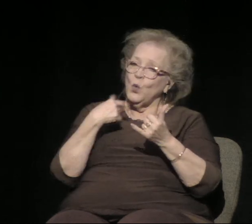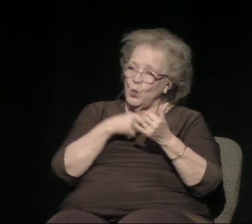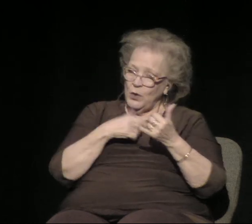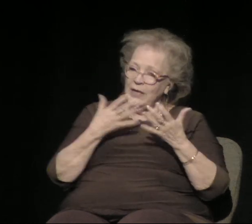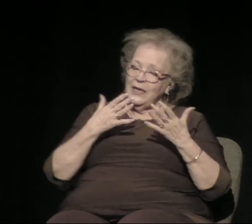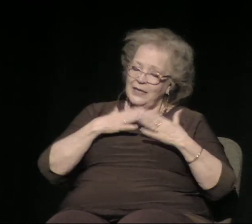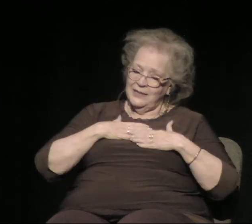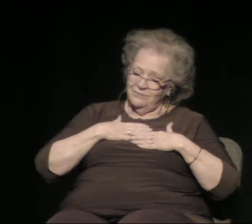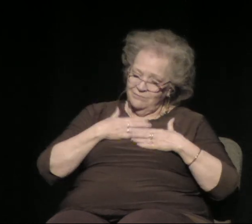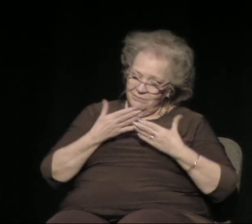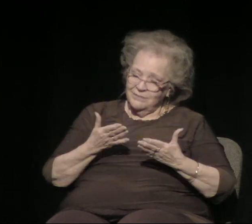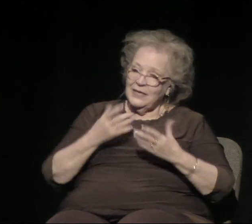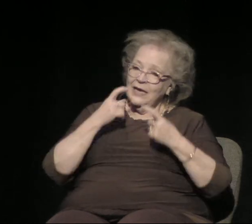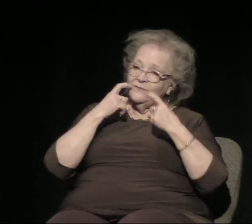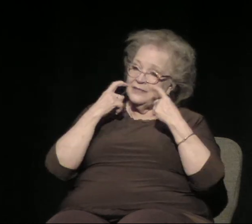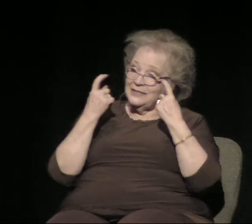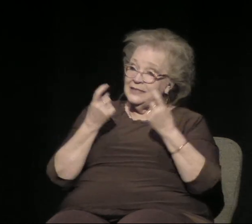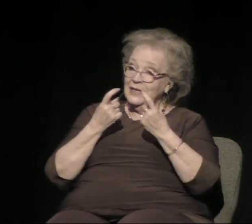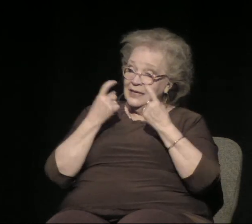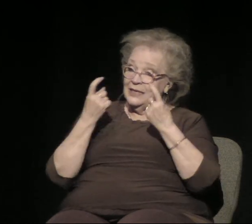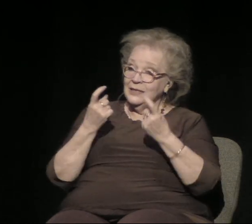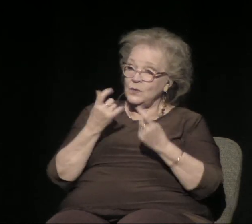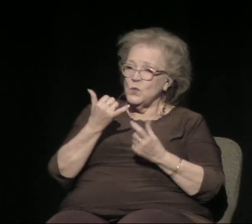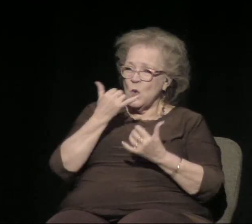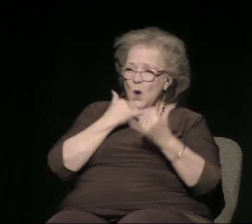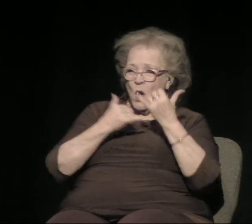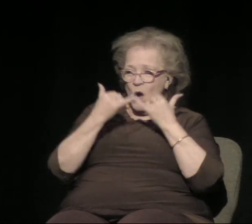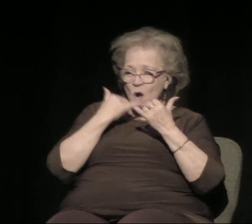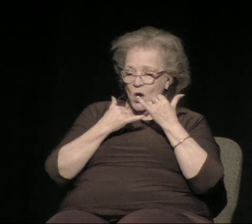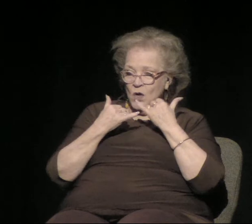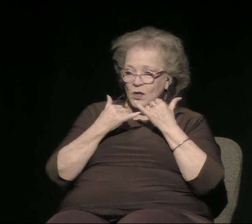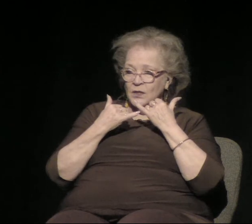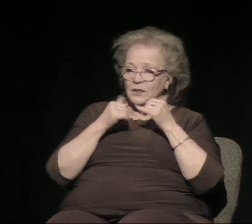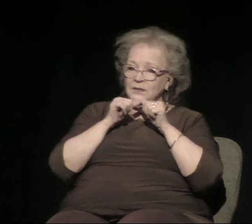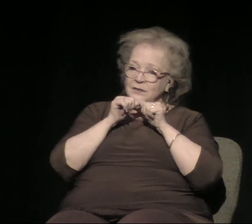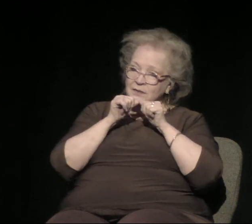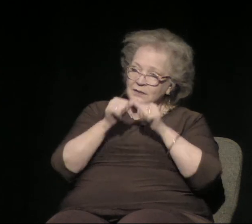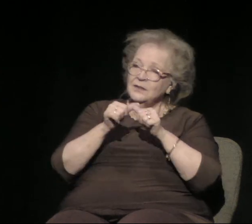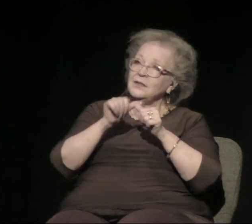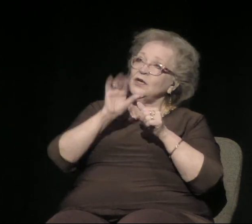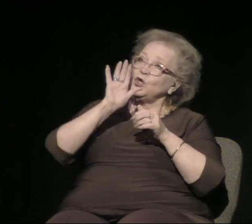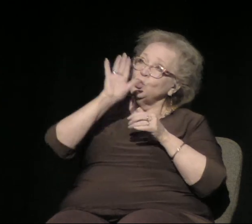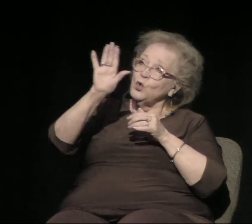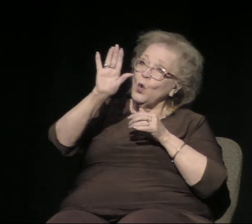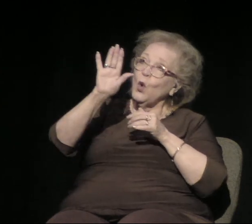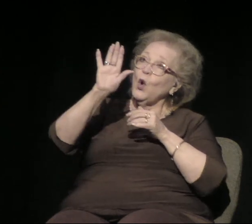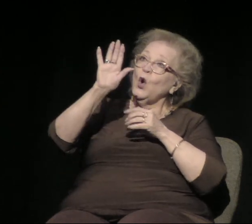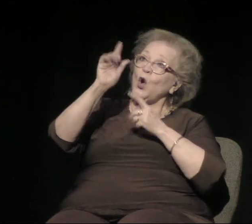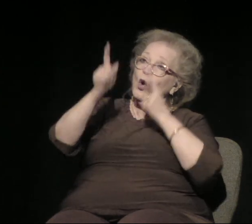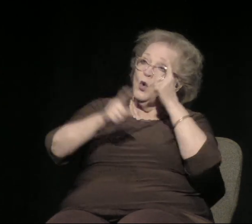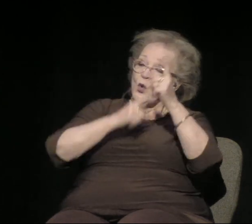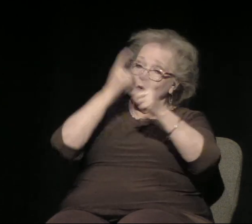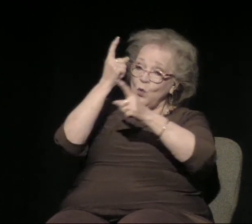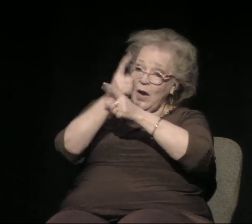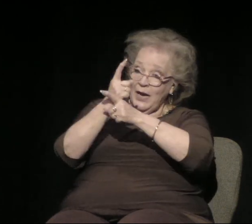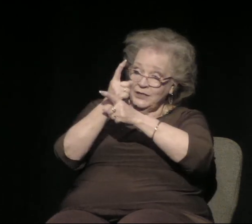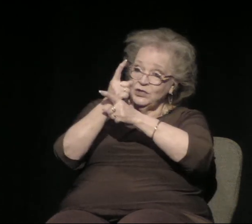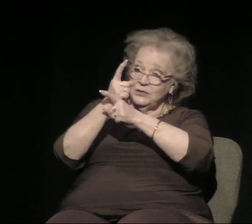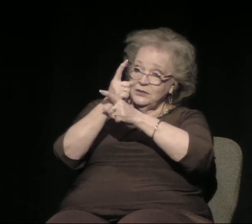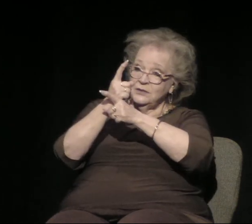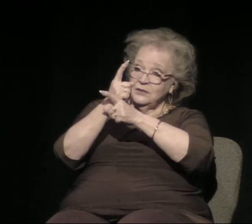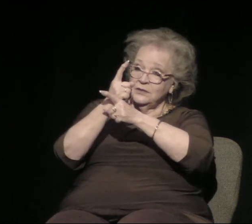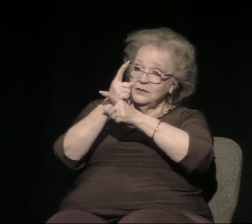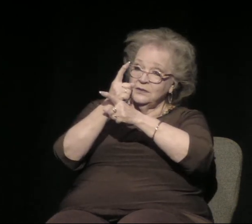sinned and we have done wrong. So, Lord, keeping with all your righteous acts, would you turn away your